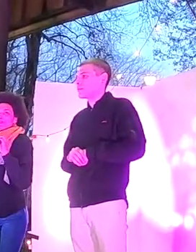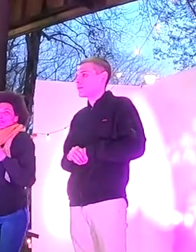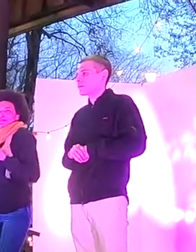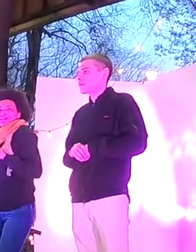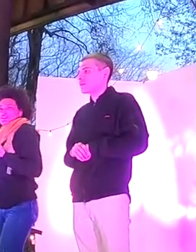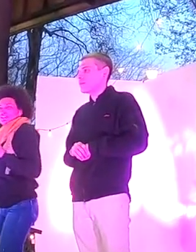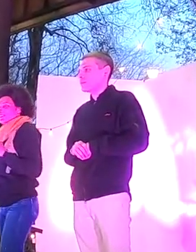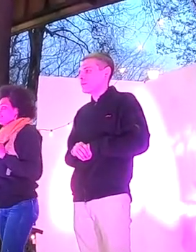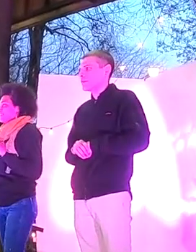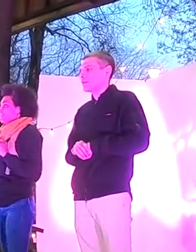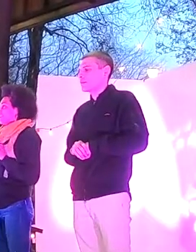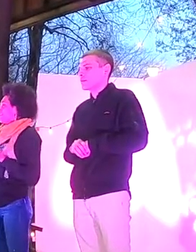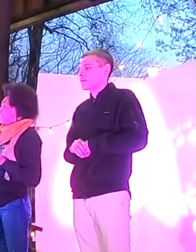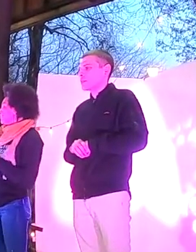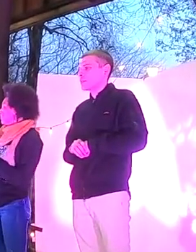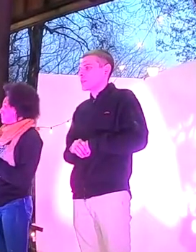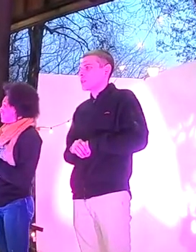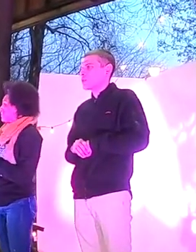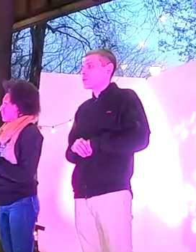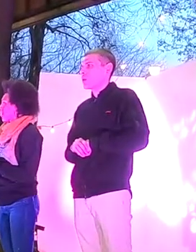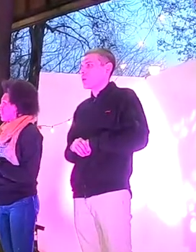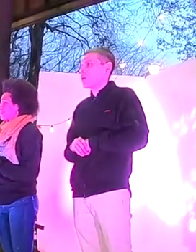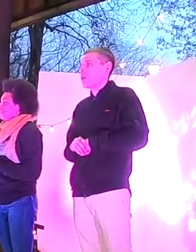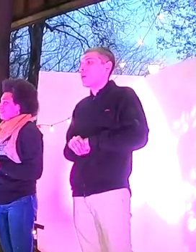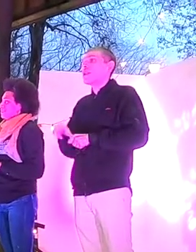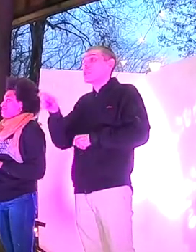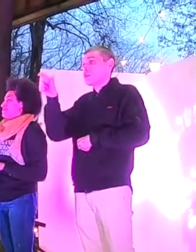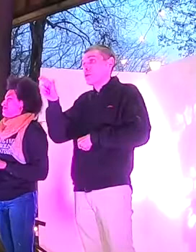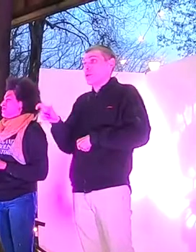I knew this person's husband.